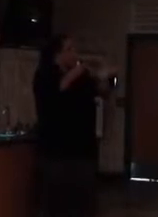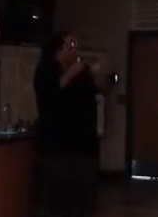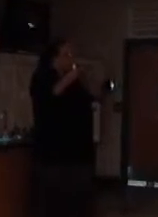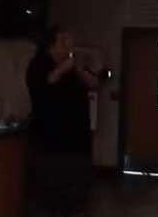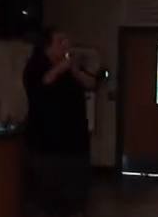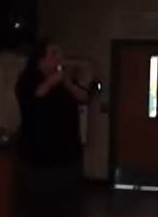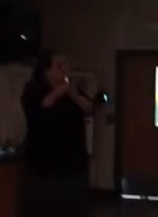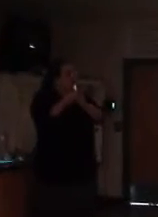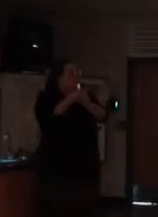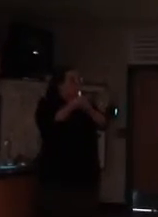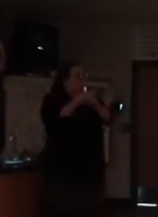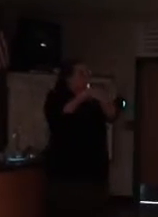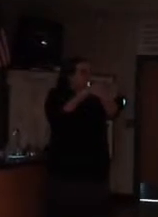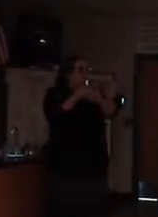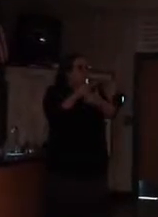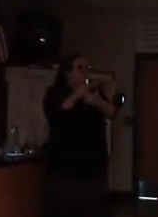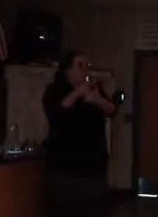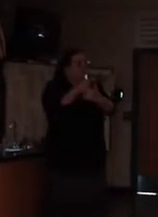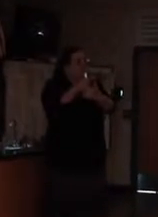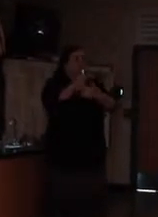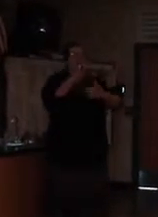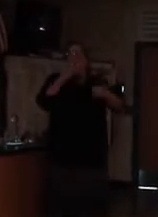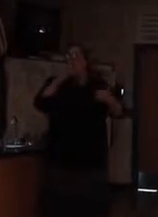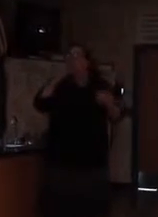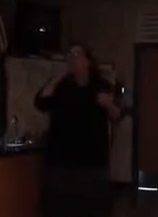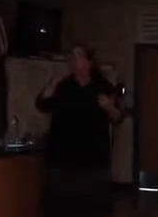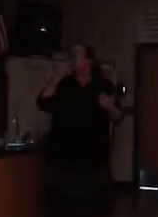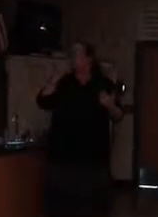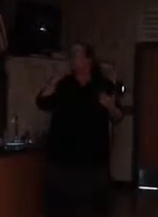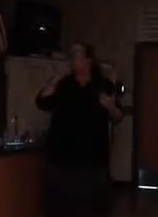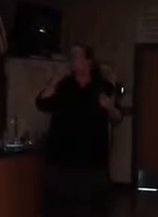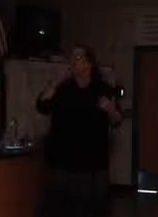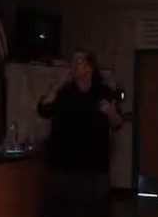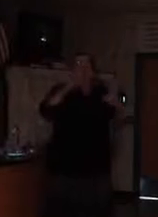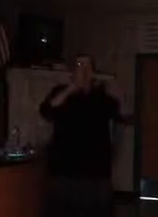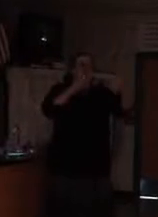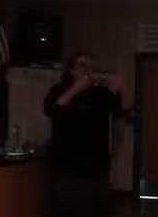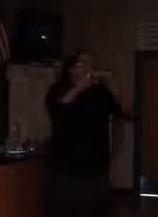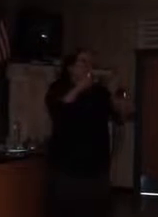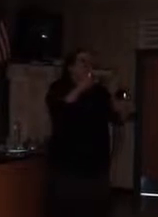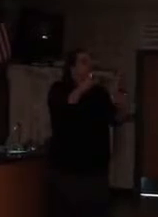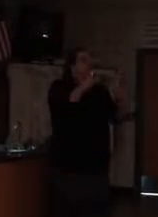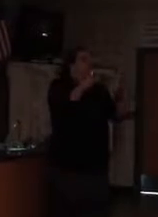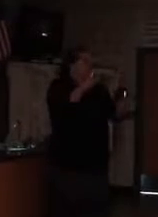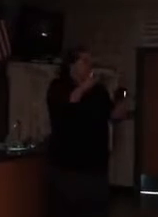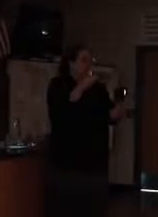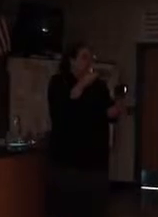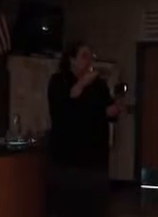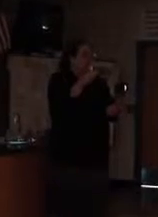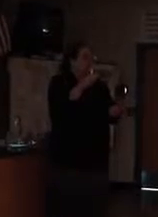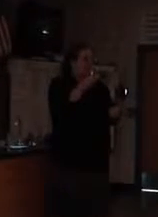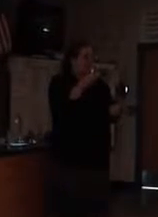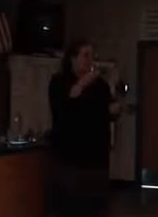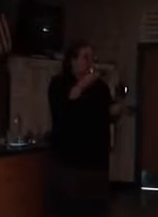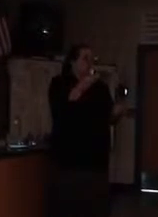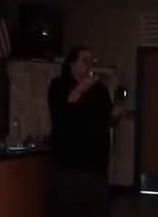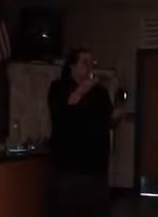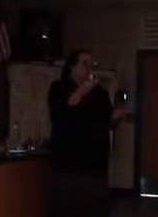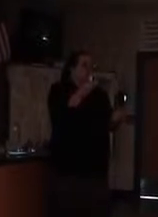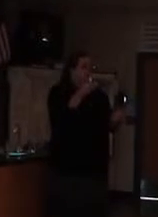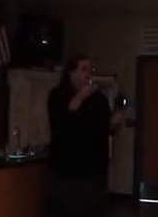move through the middle school, through the middle years program, they're going to reach those 7s and 8s as they get ready for high